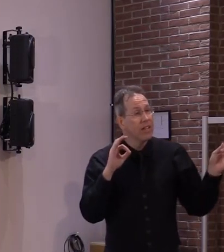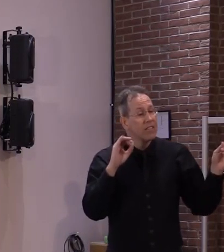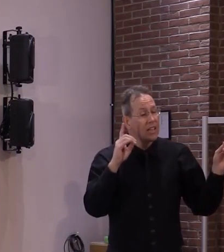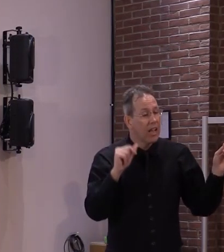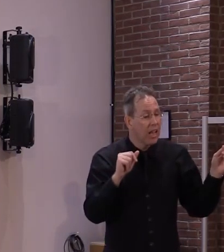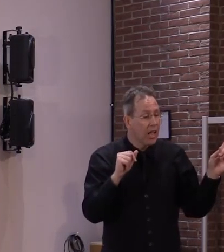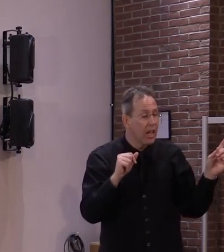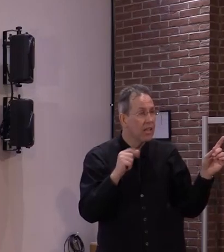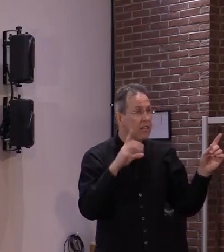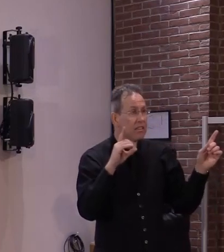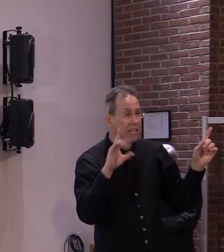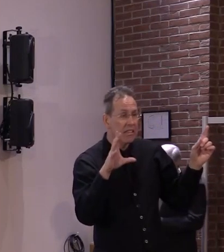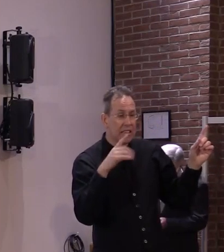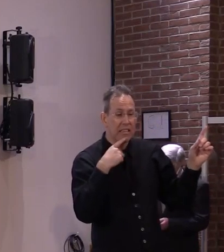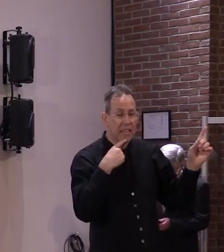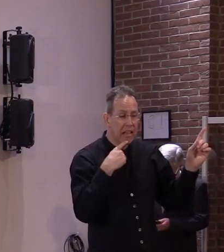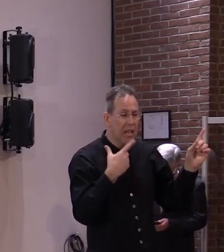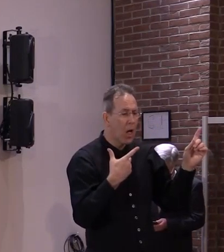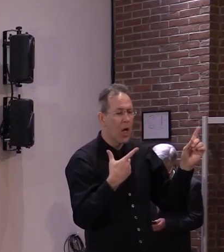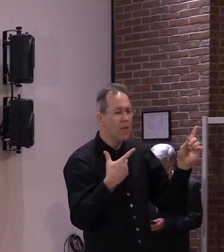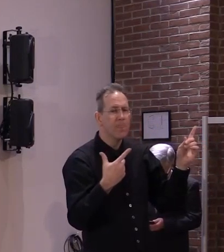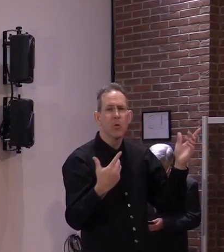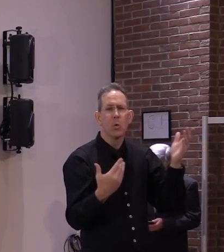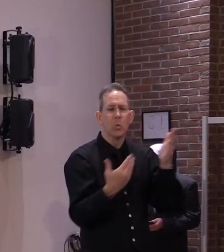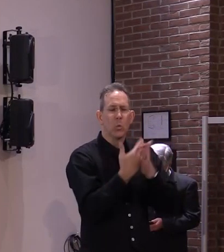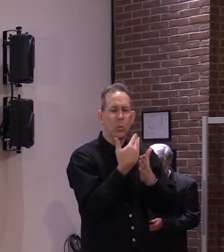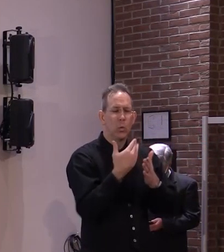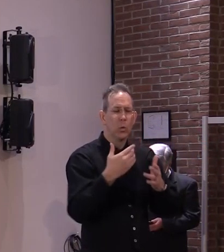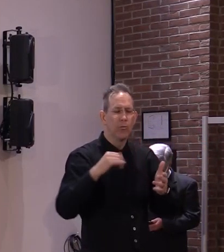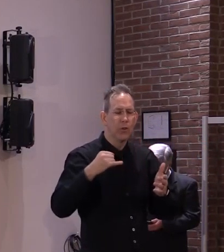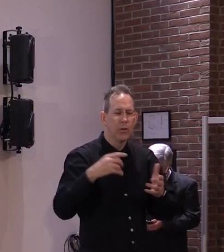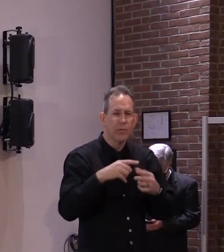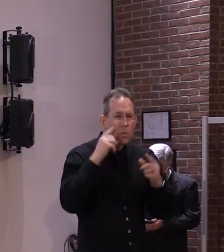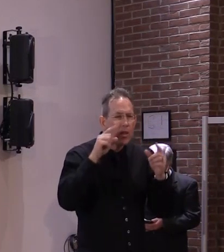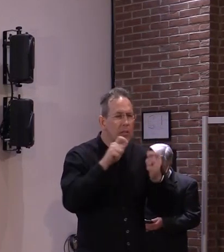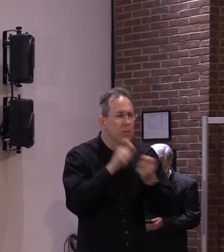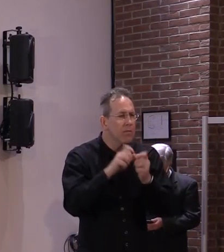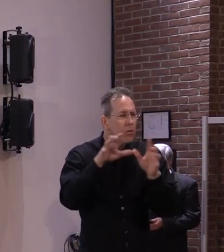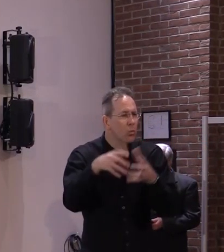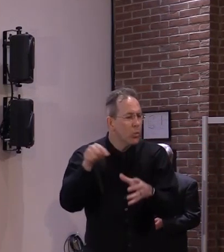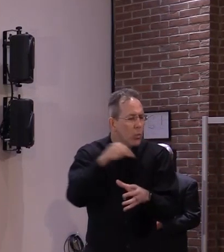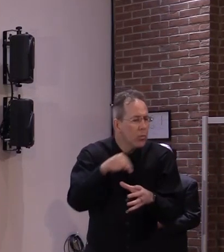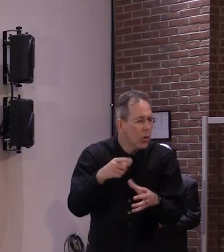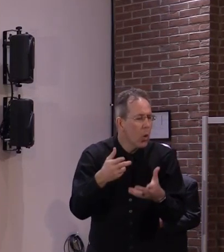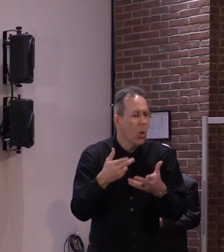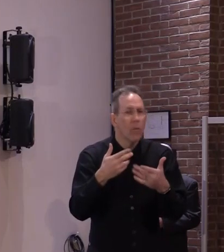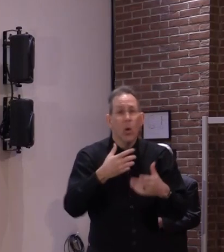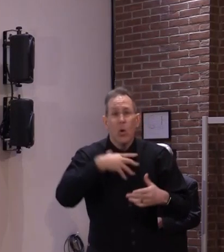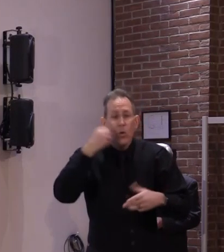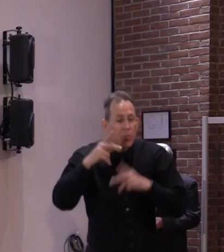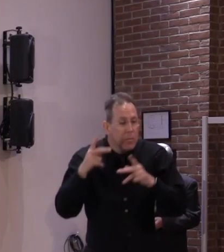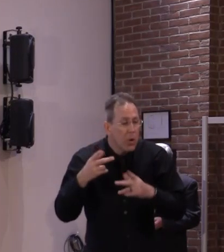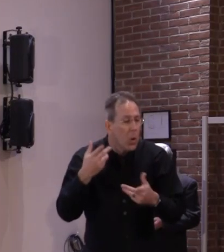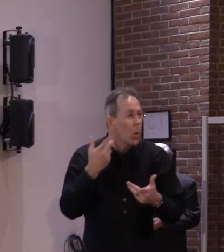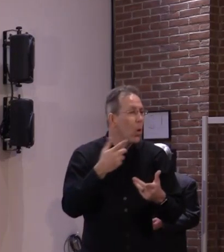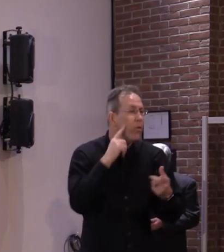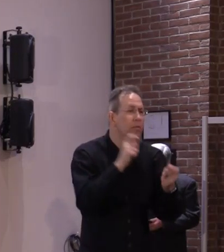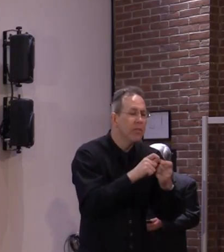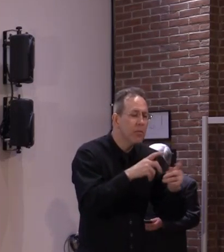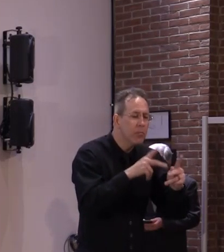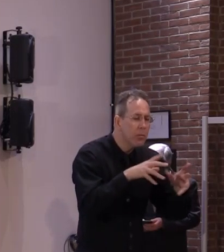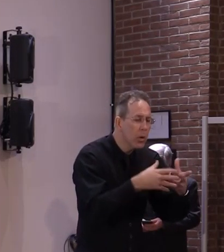determined, whether it has to do with a subpopulation of chronic diseases, or whether it has to do with the variant strains. So more